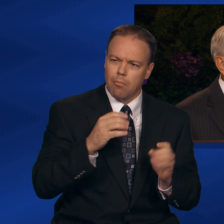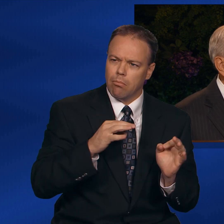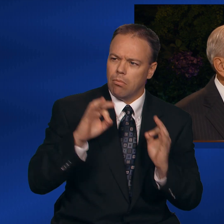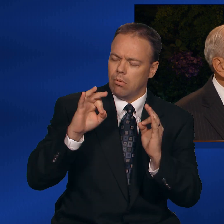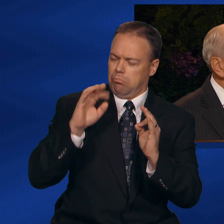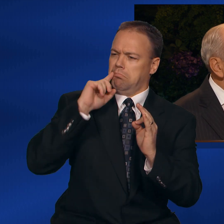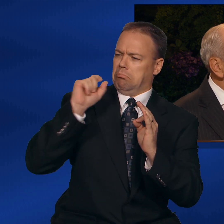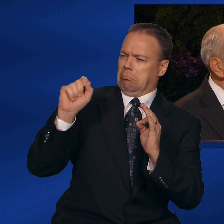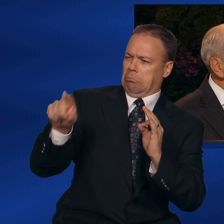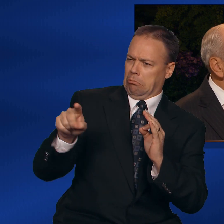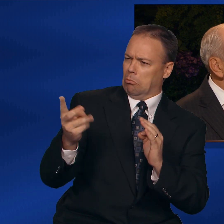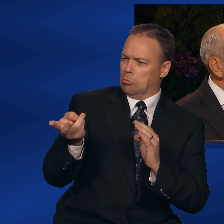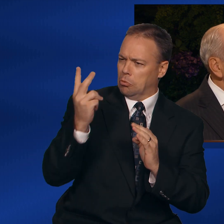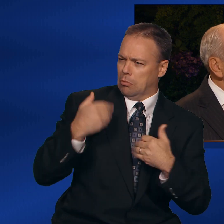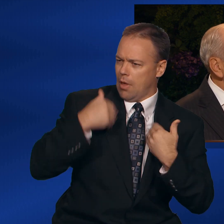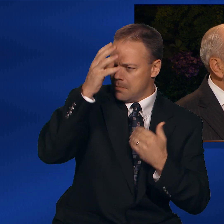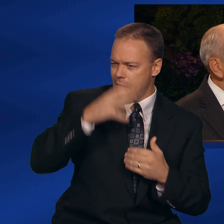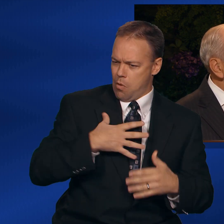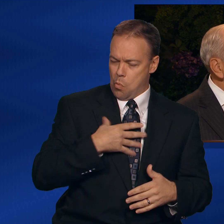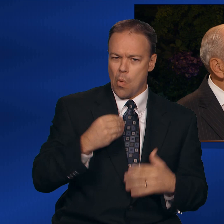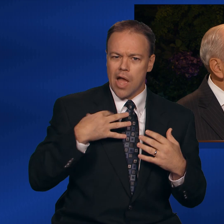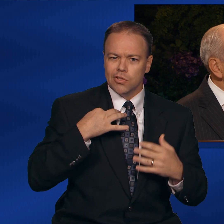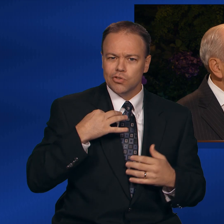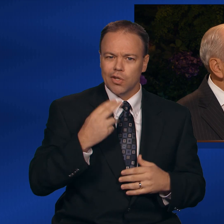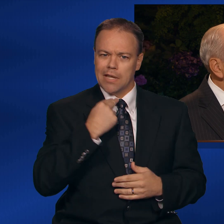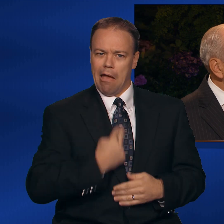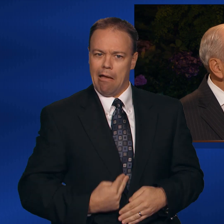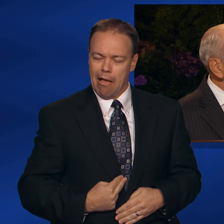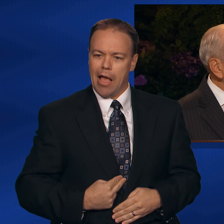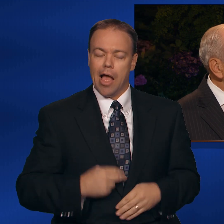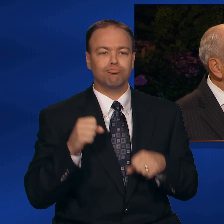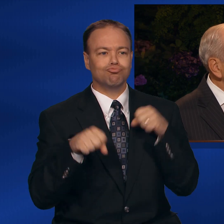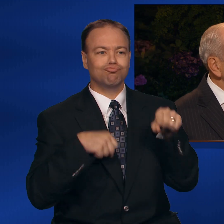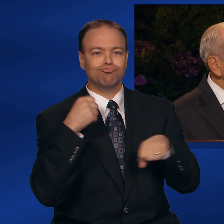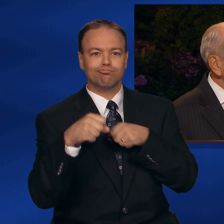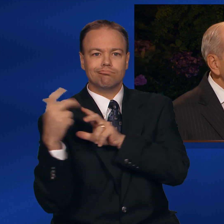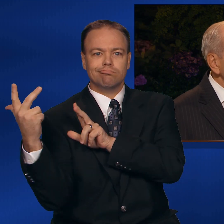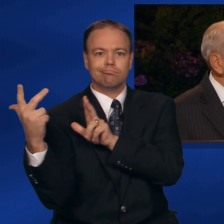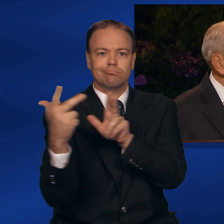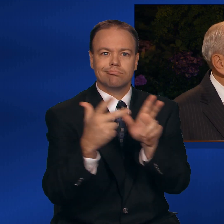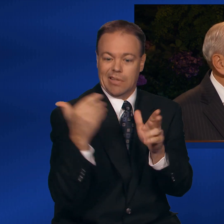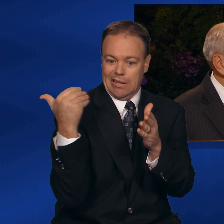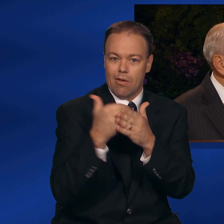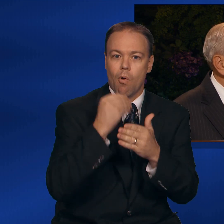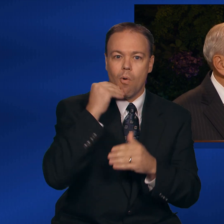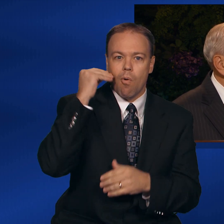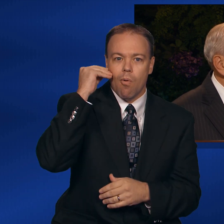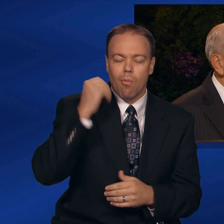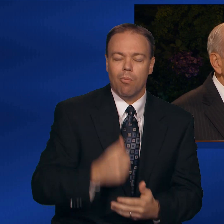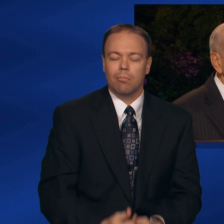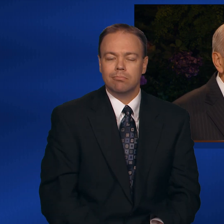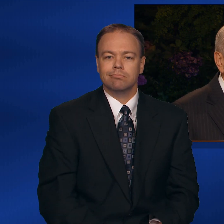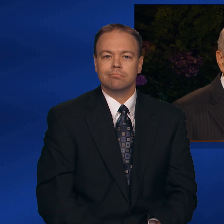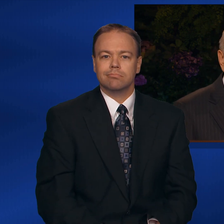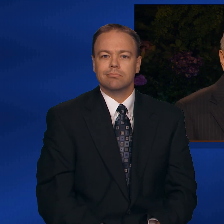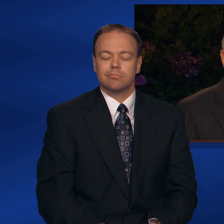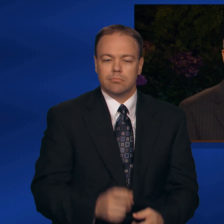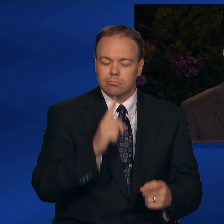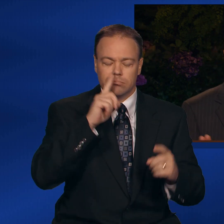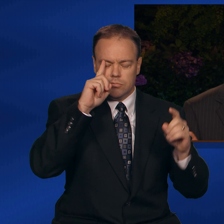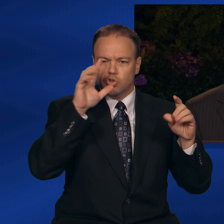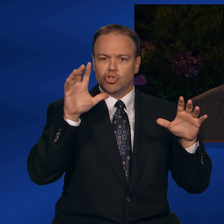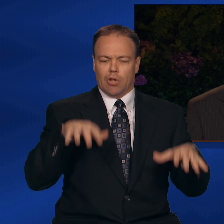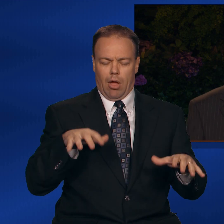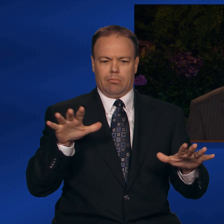and saw 2 young men in white shirts and ties riding bicycles toward his home. Stunned by